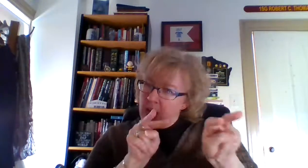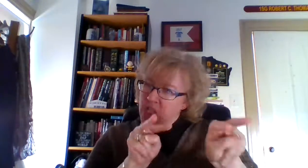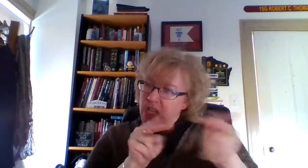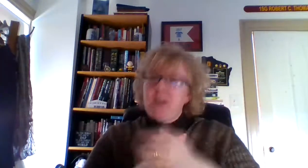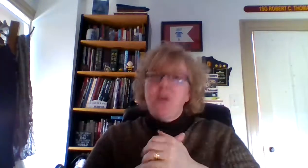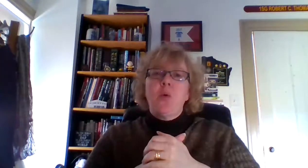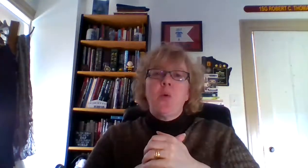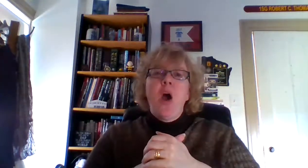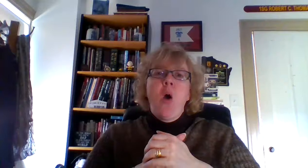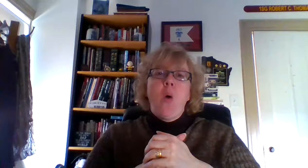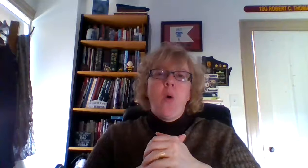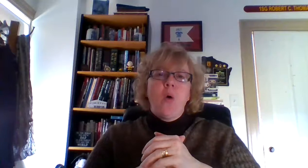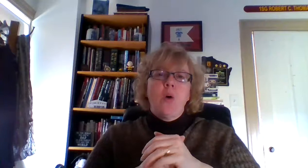watching you. Or,